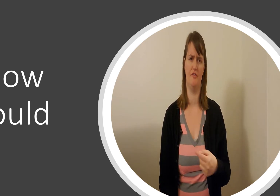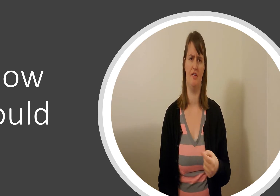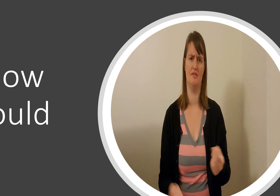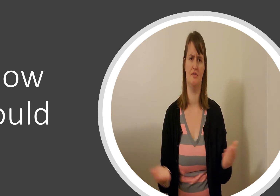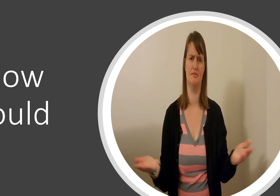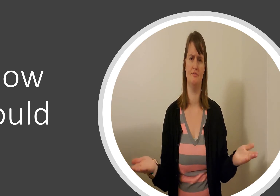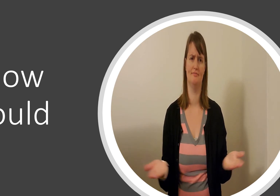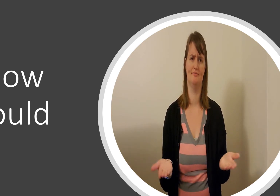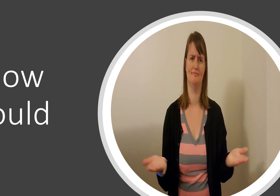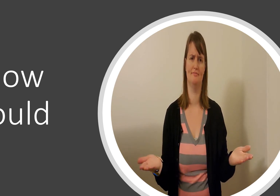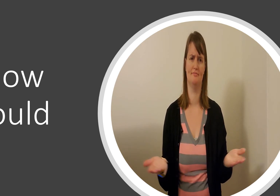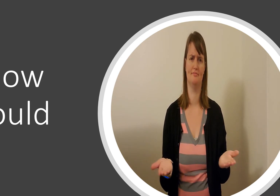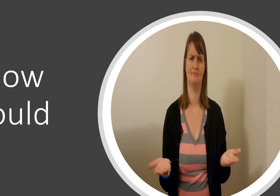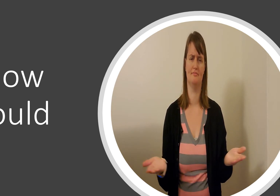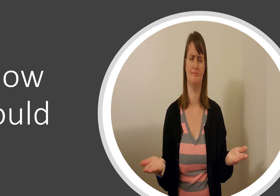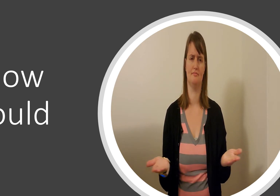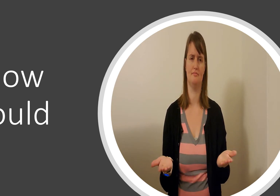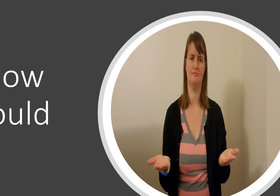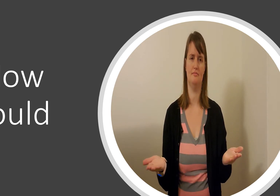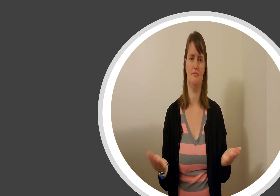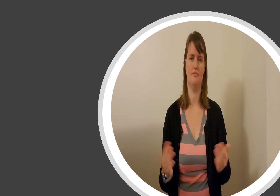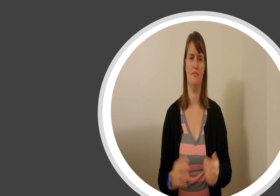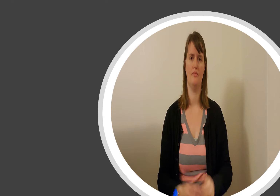on our face.